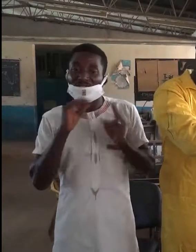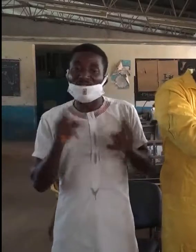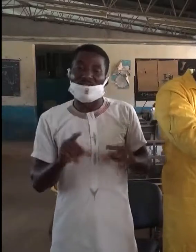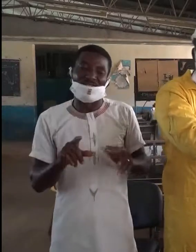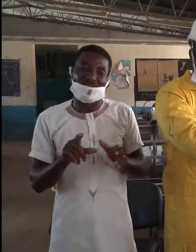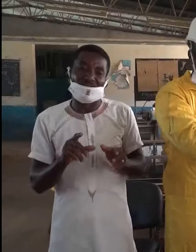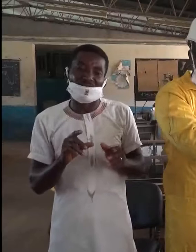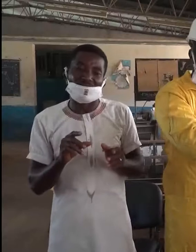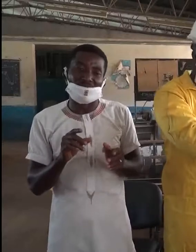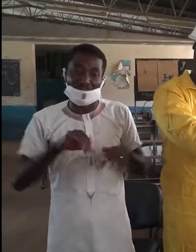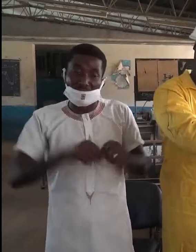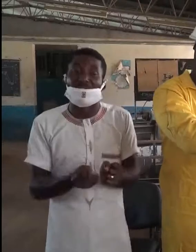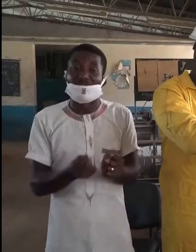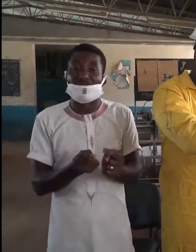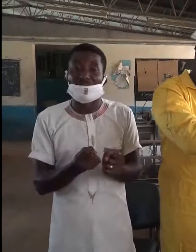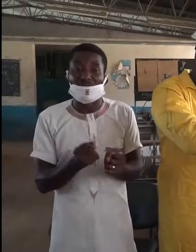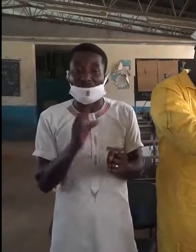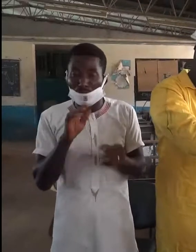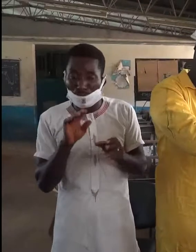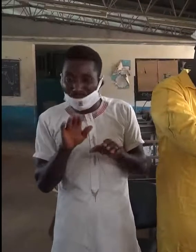can break at any time. So